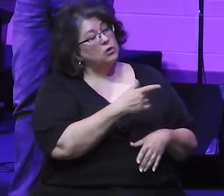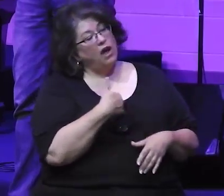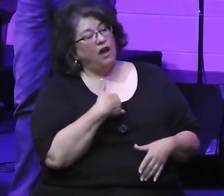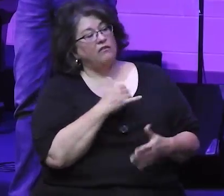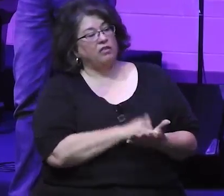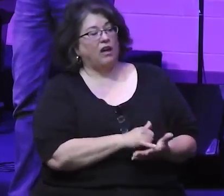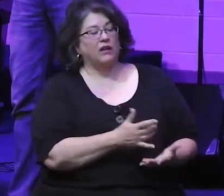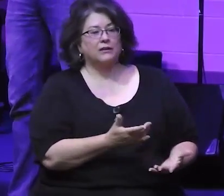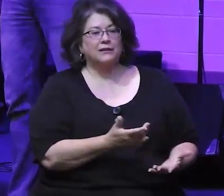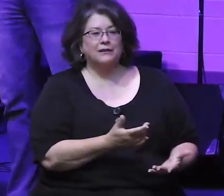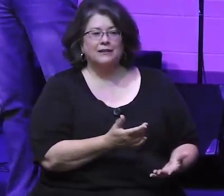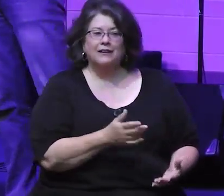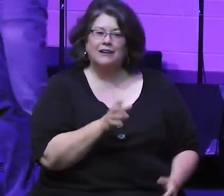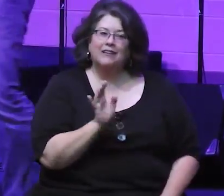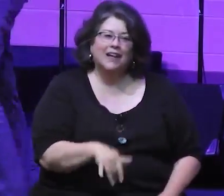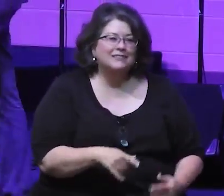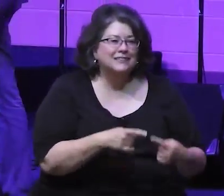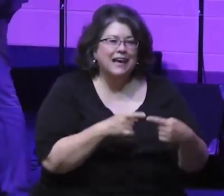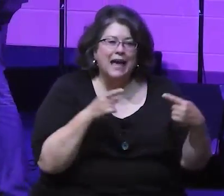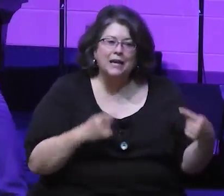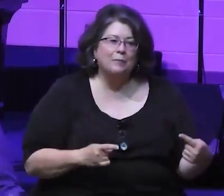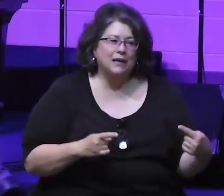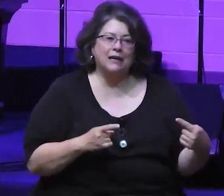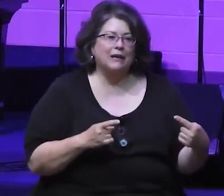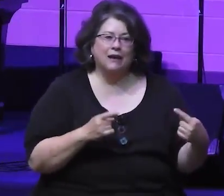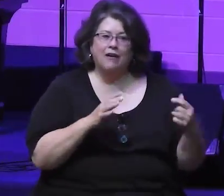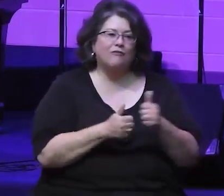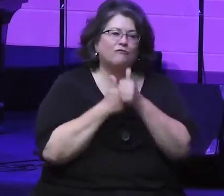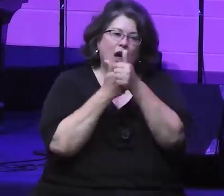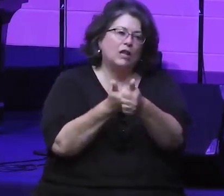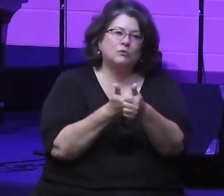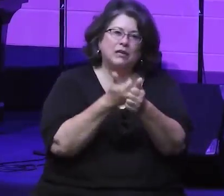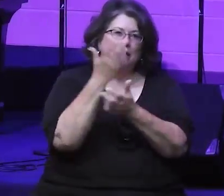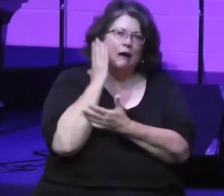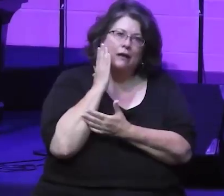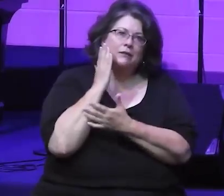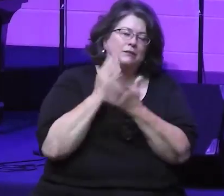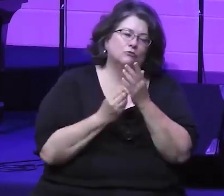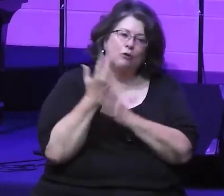of stewardship. It's the enemy of whole life stewardship, and it's the enemy of our own spiritual formation.